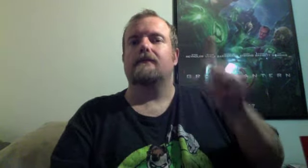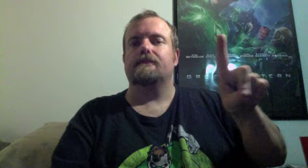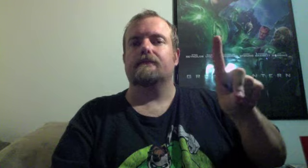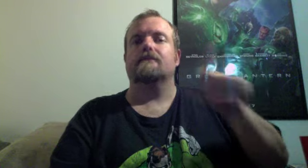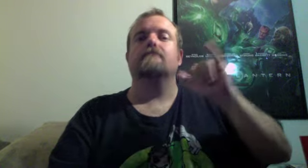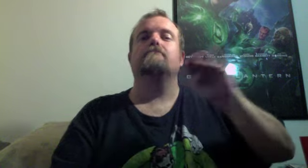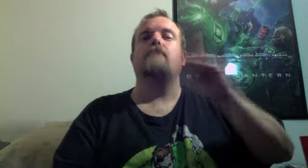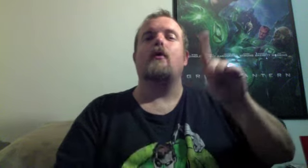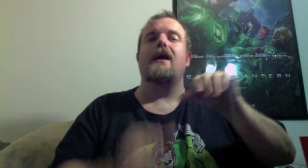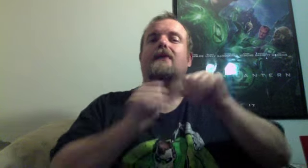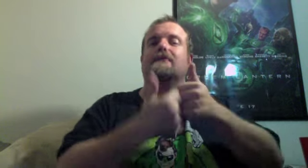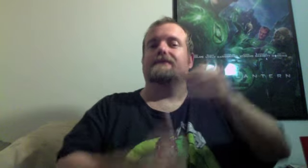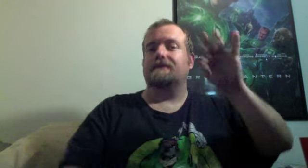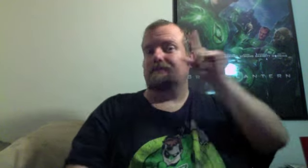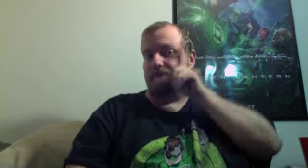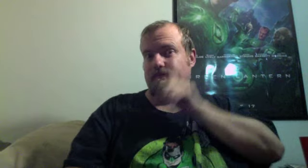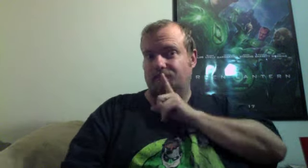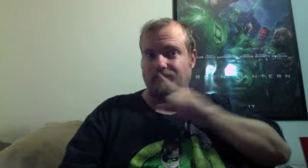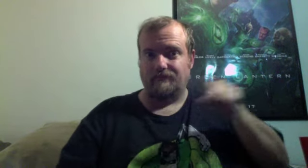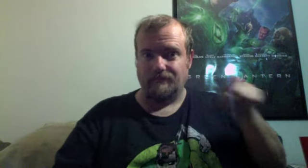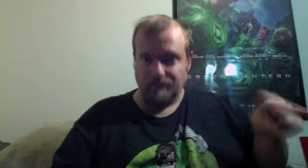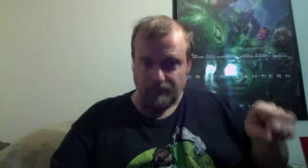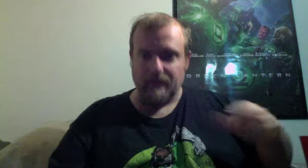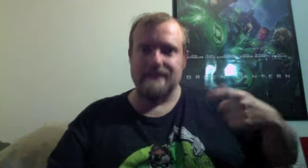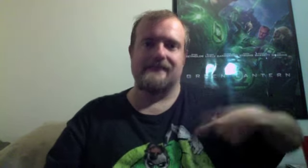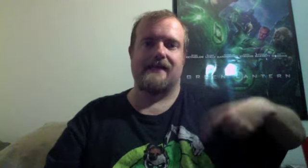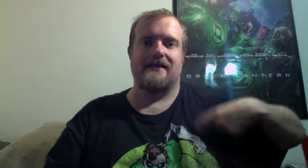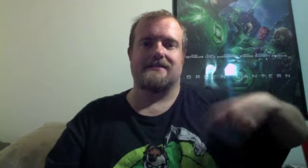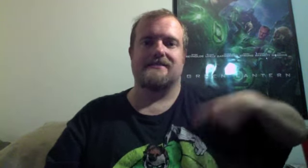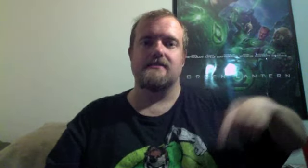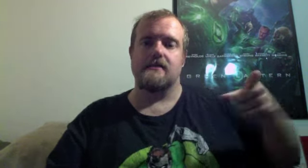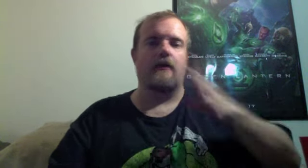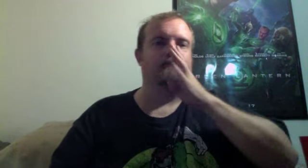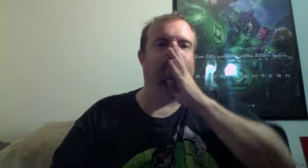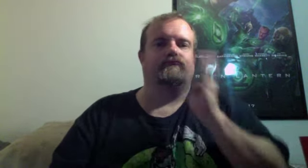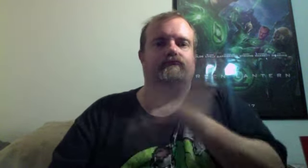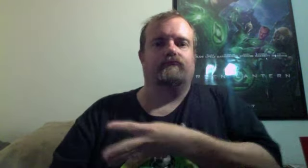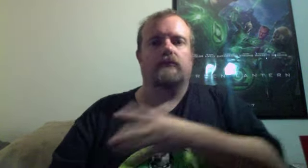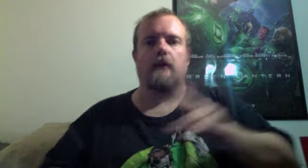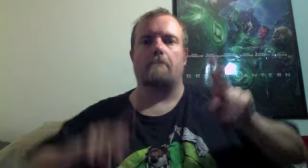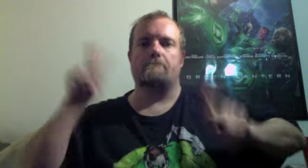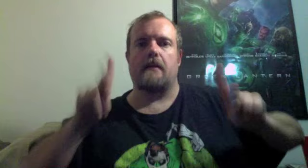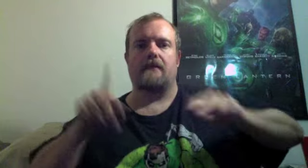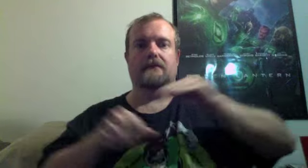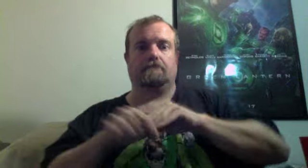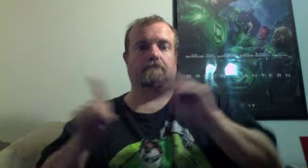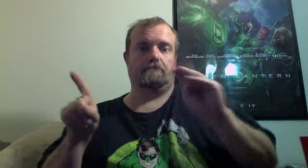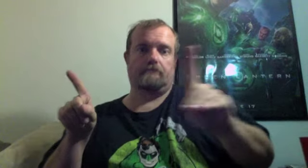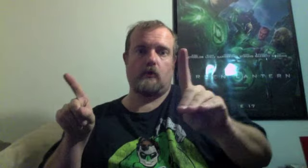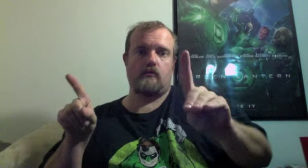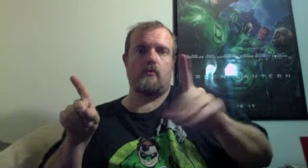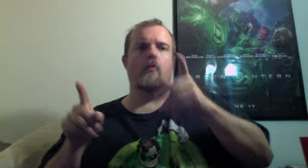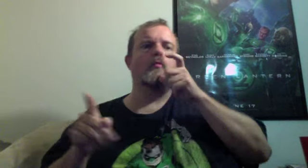line. With 5 different pitting lines, they'll process hundreds of prunes a minute.